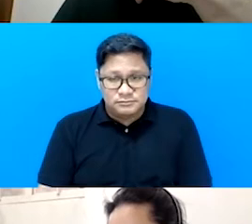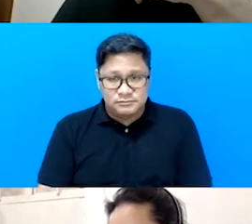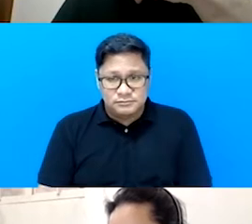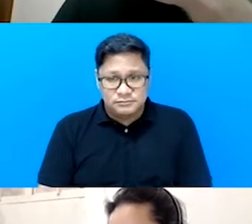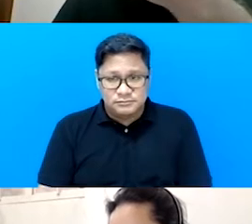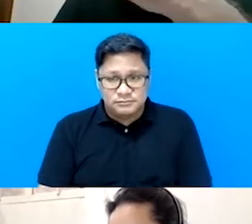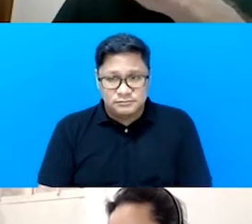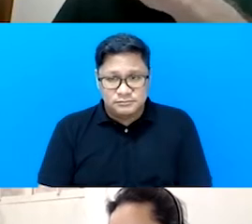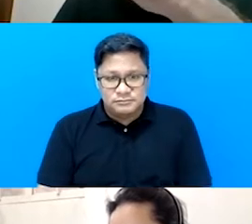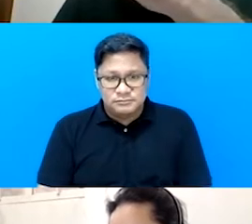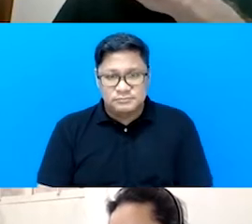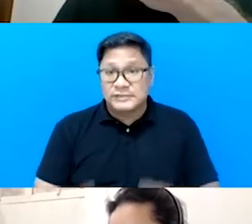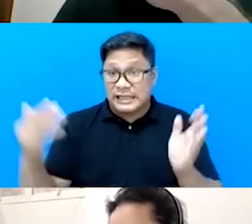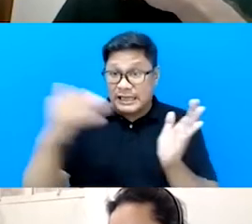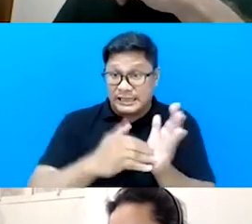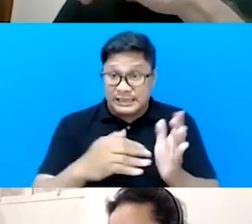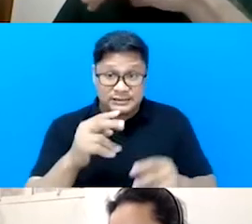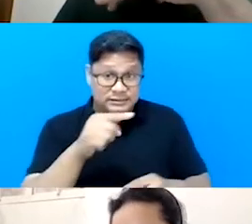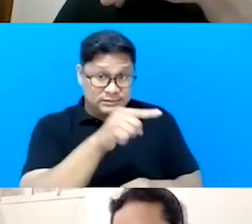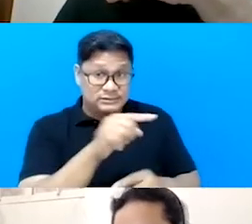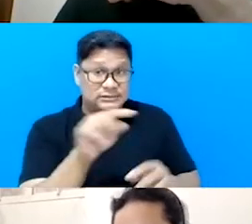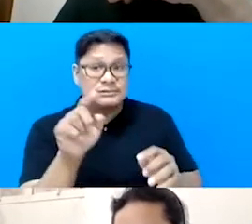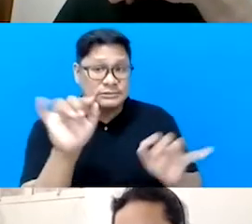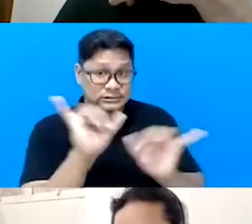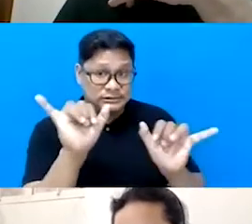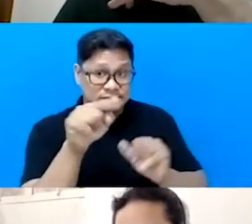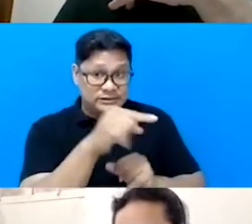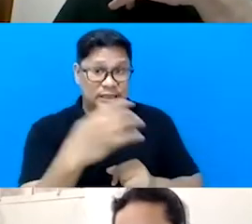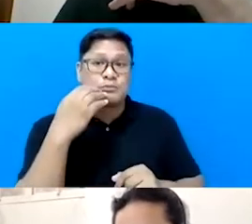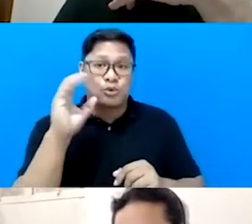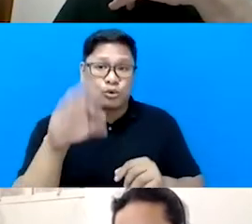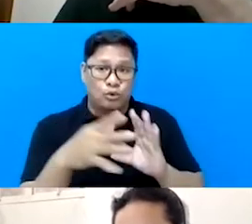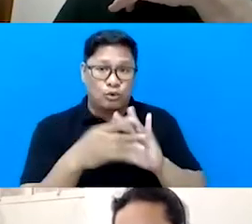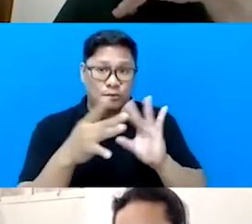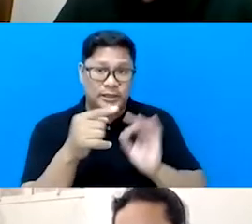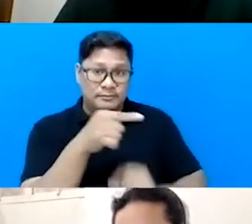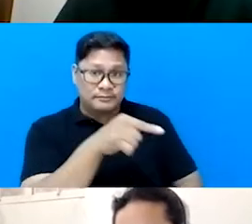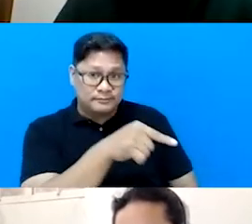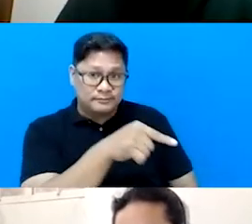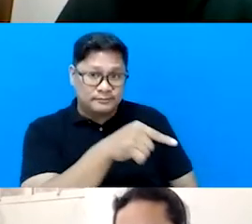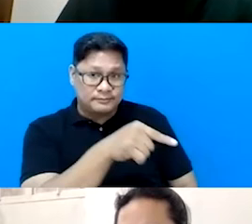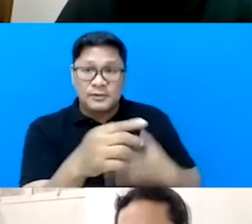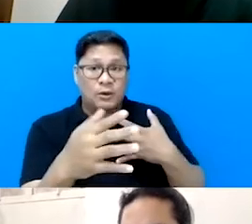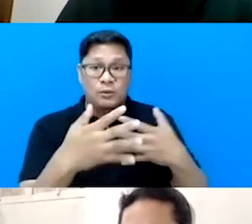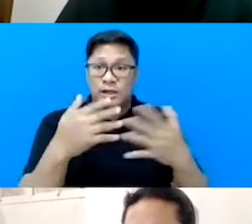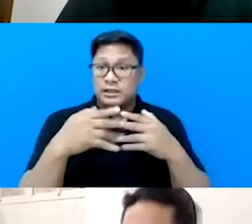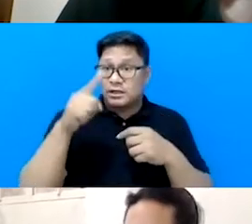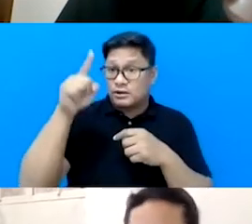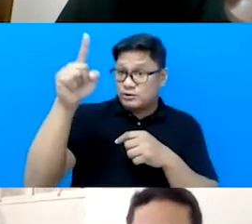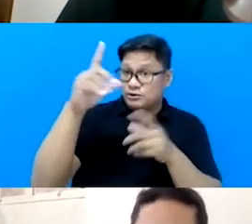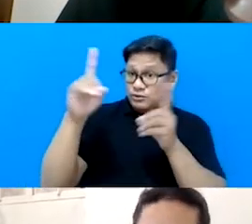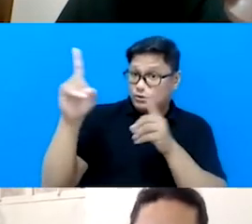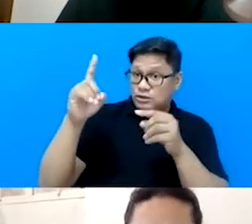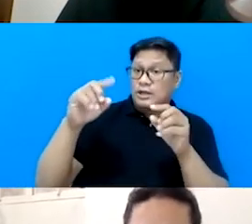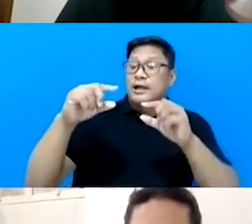Yeah, again, this is the same comment. So whatever you do, you add a space